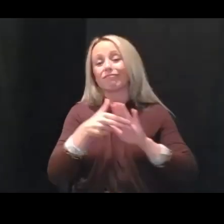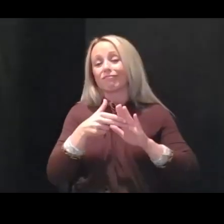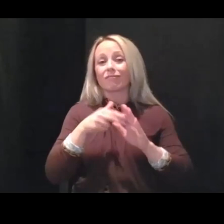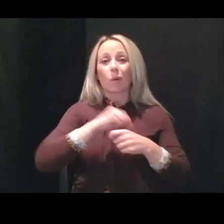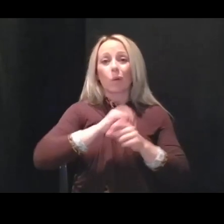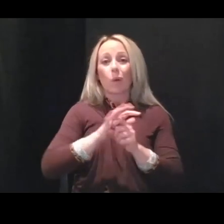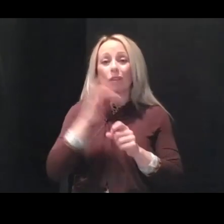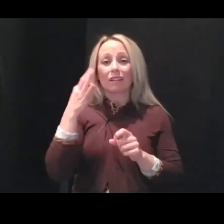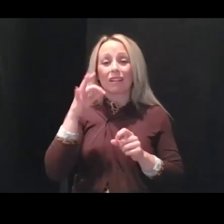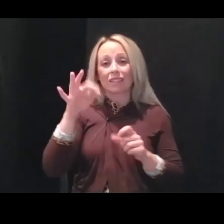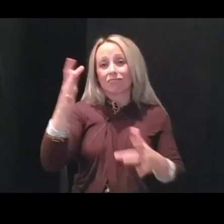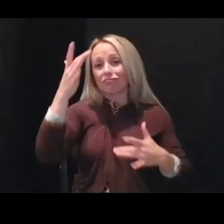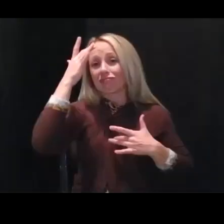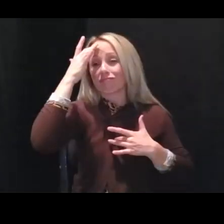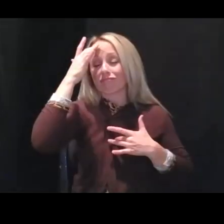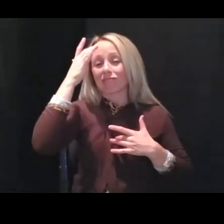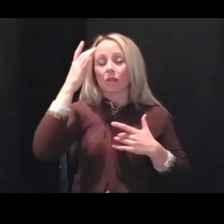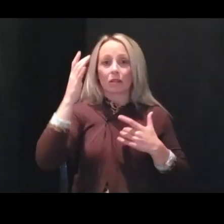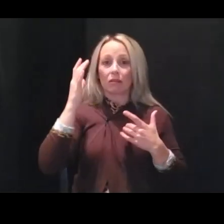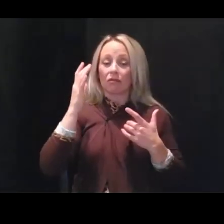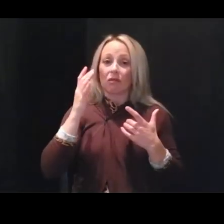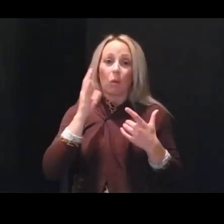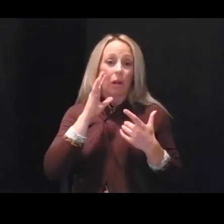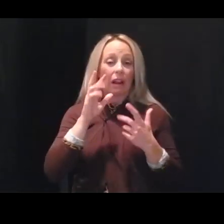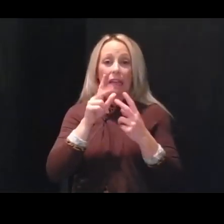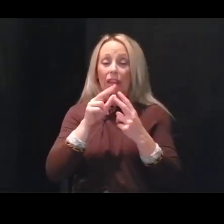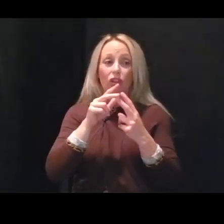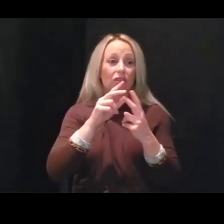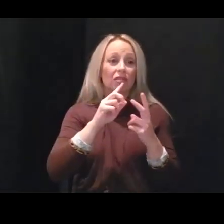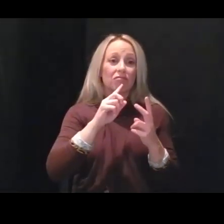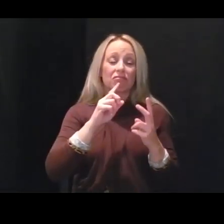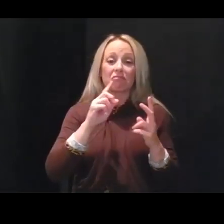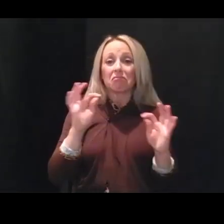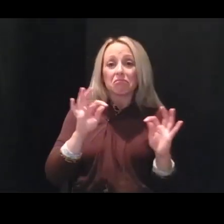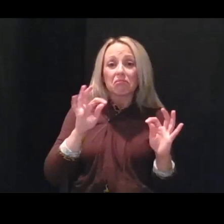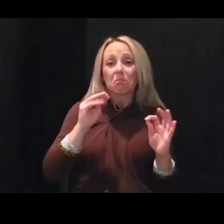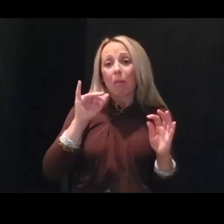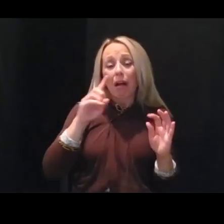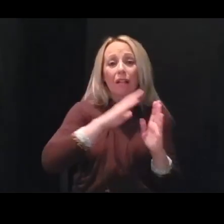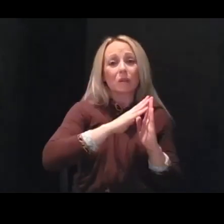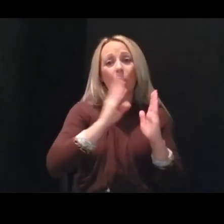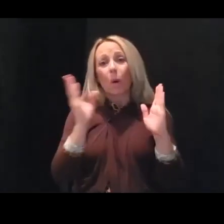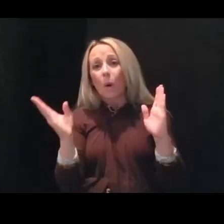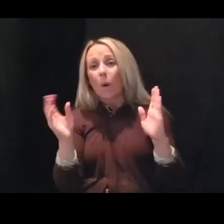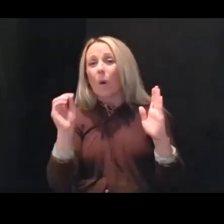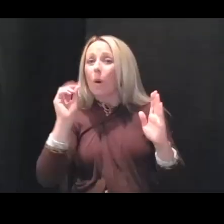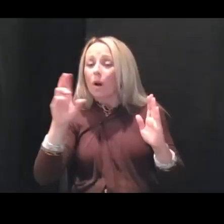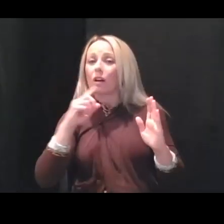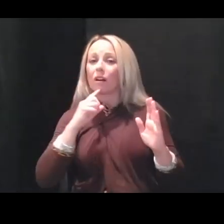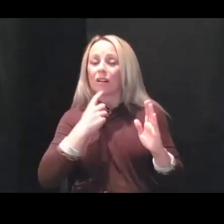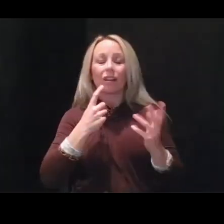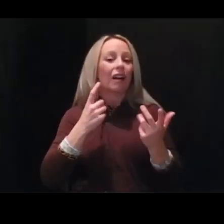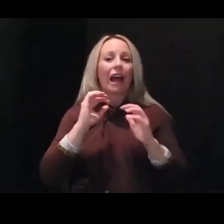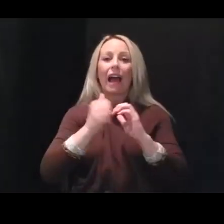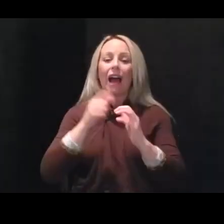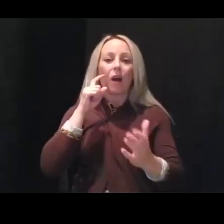falling somewhere on that spectrum in terms of the severity of their illness. There is no magic indicator of